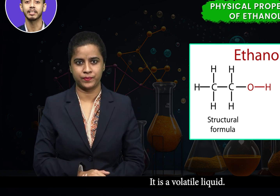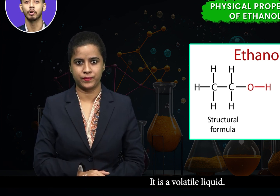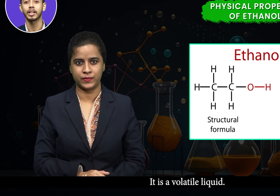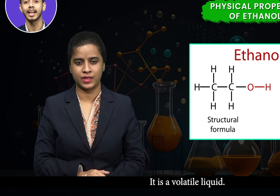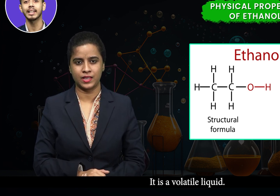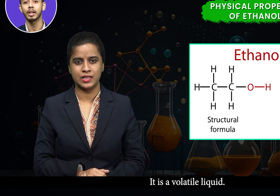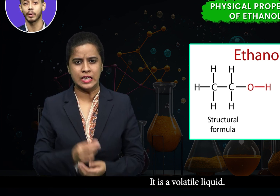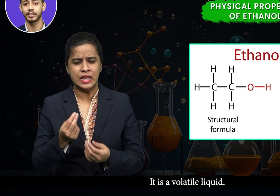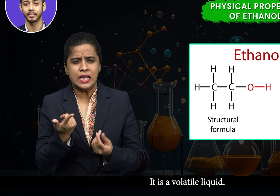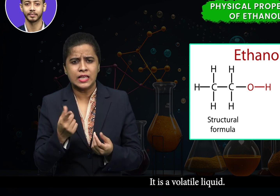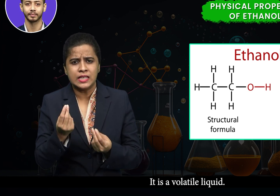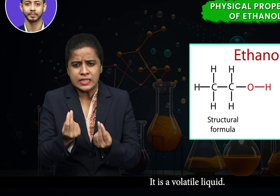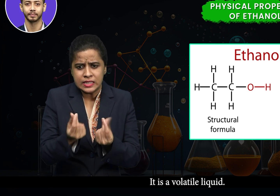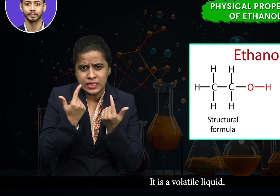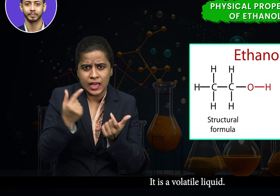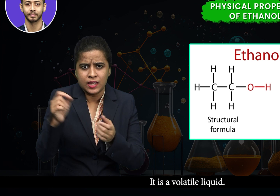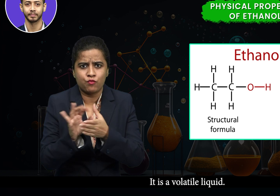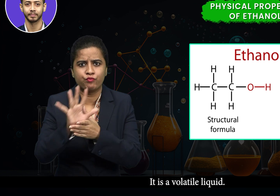It is a volatile liquid.